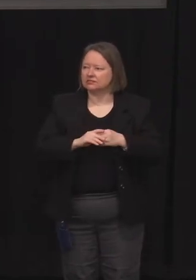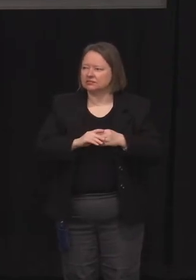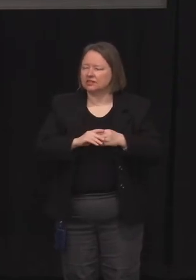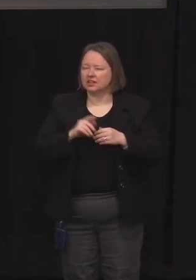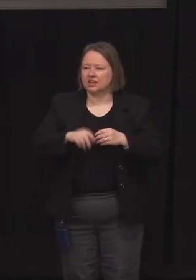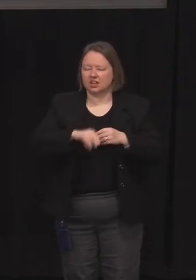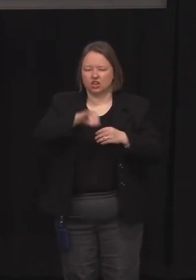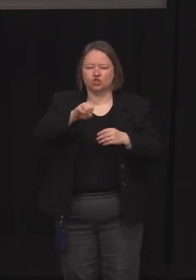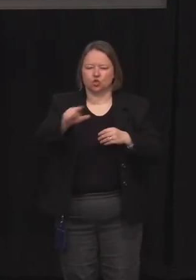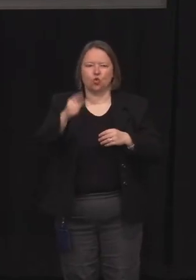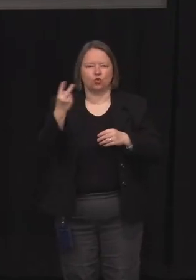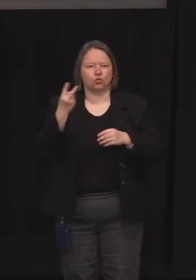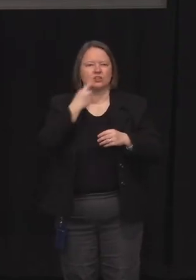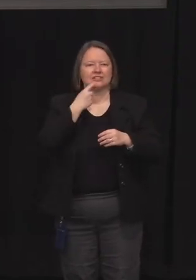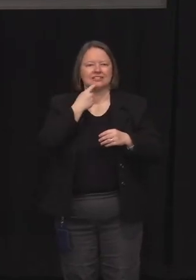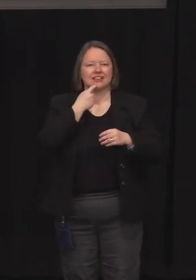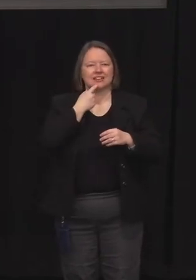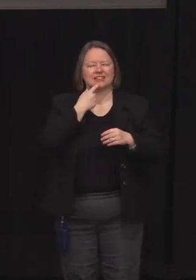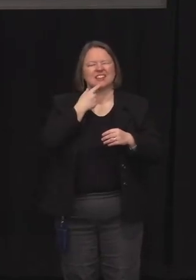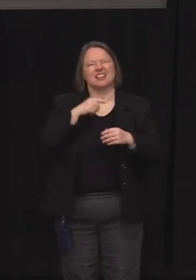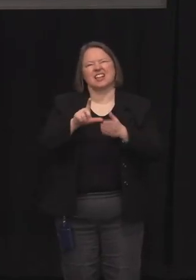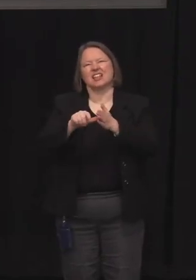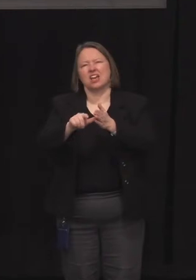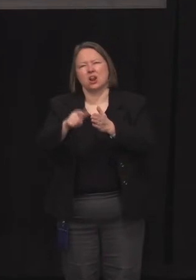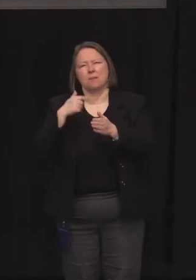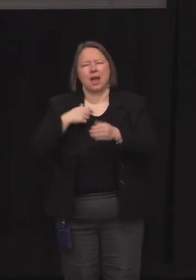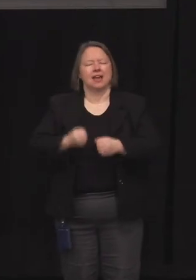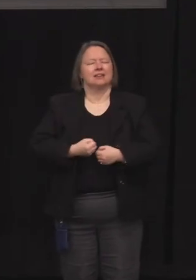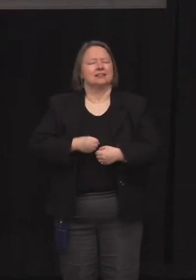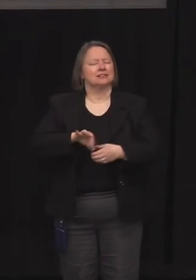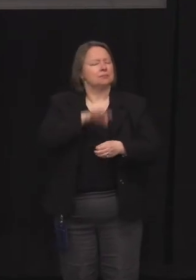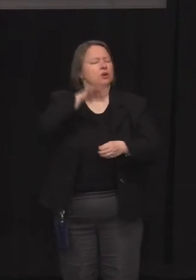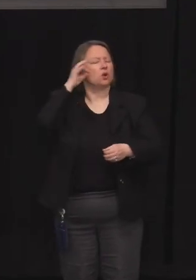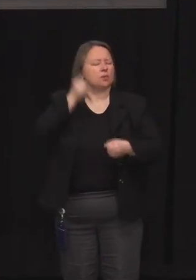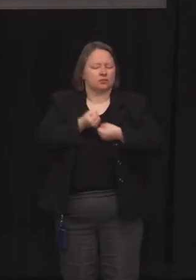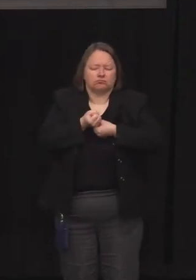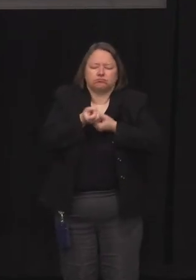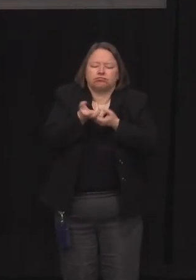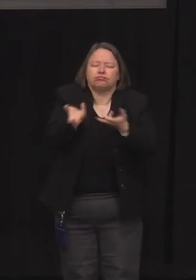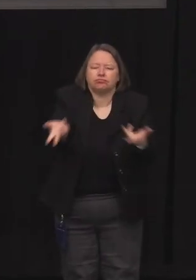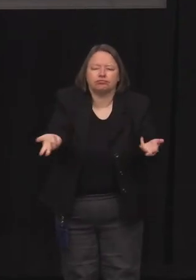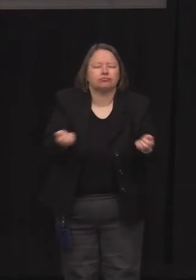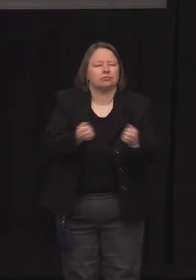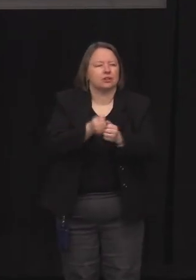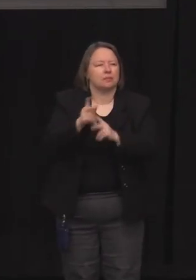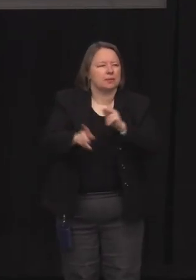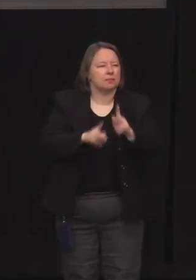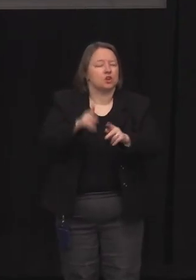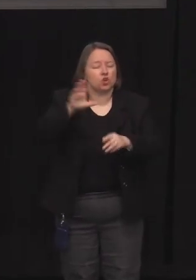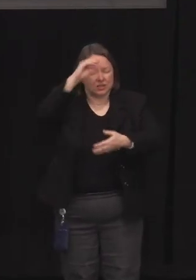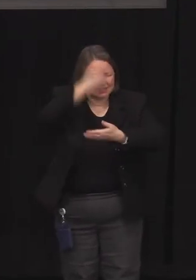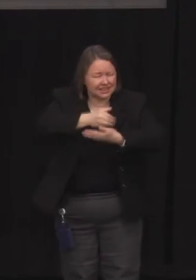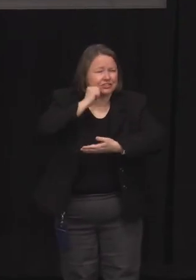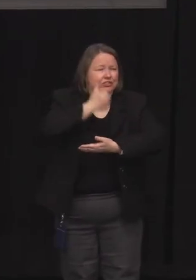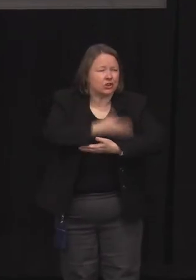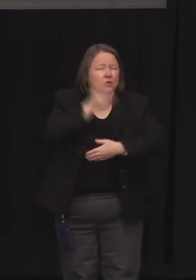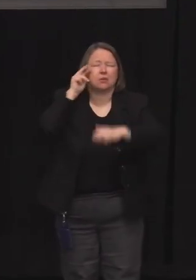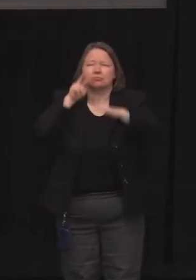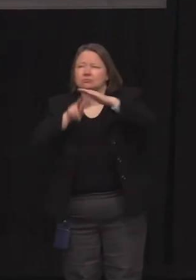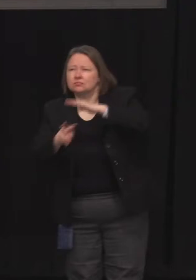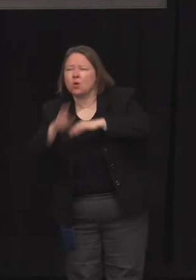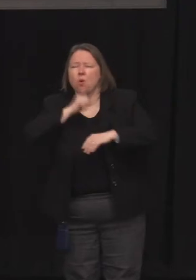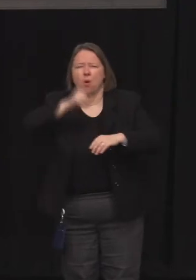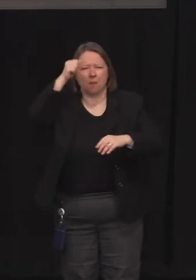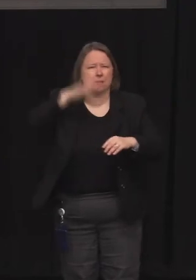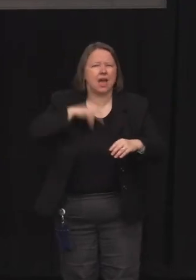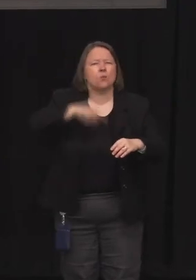Over in Joel 2, it is written, "And afterward I will pour out my spirit on all people. Your sons and daughters will prophesy. Your old men